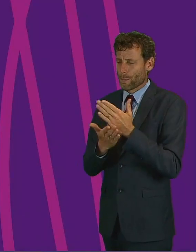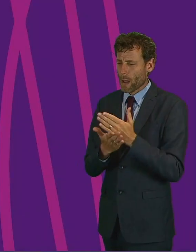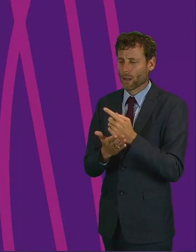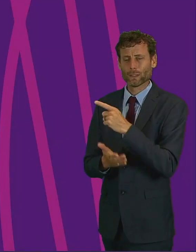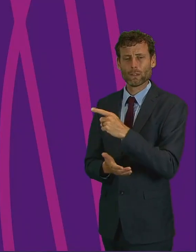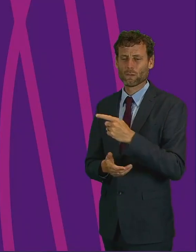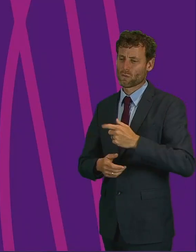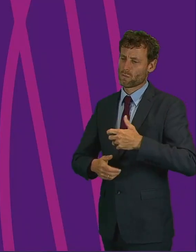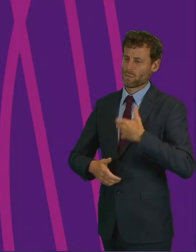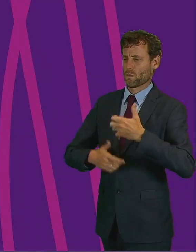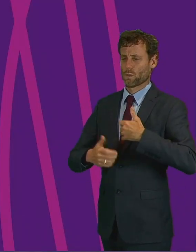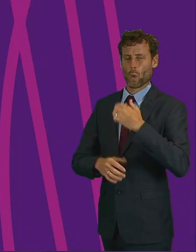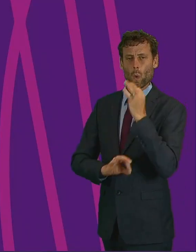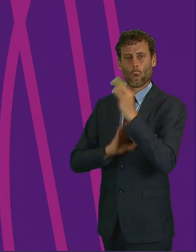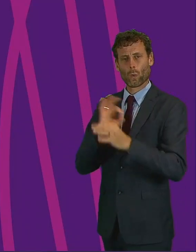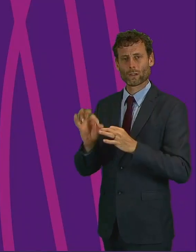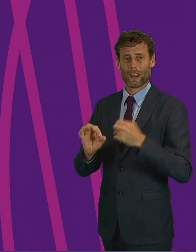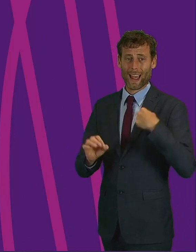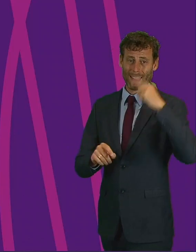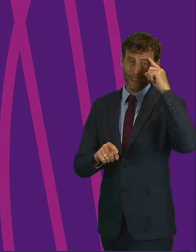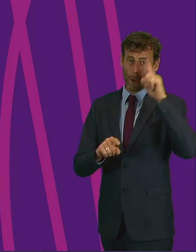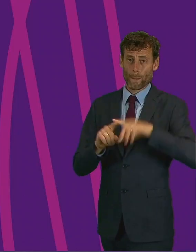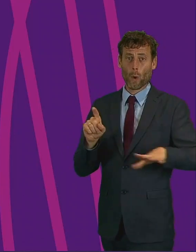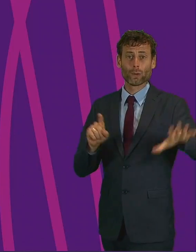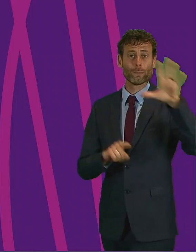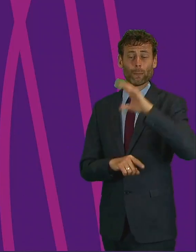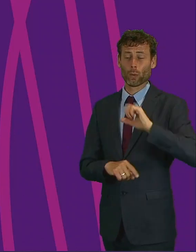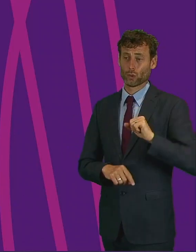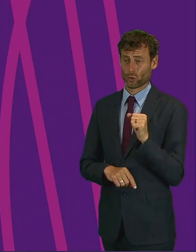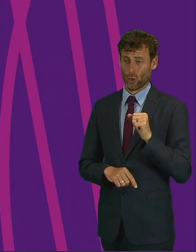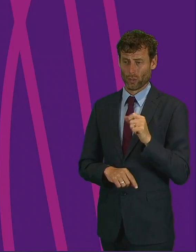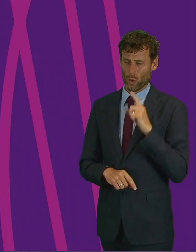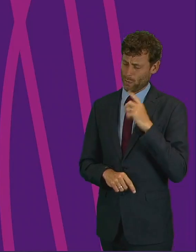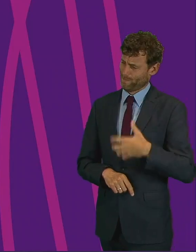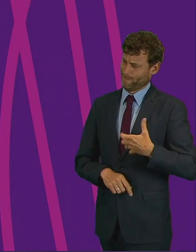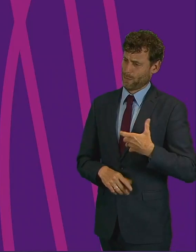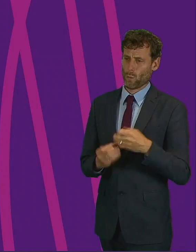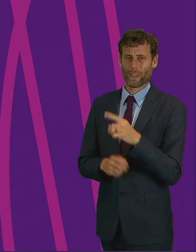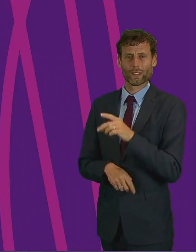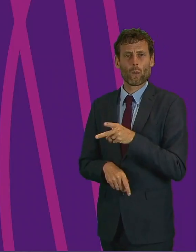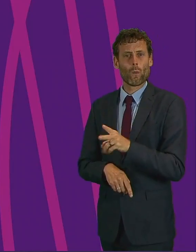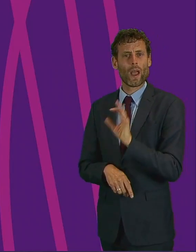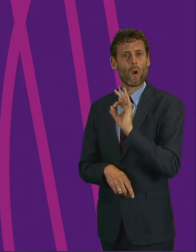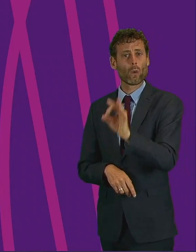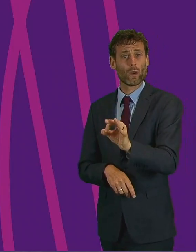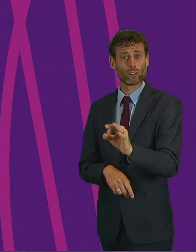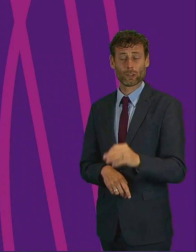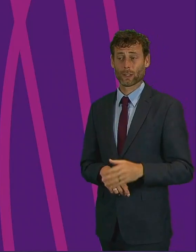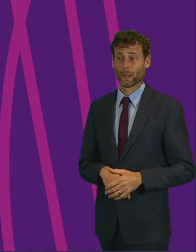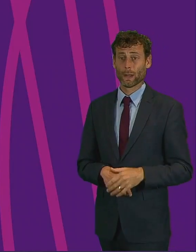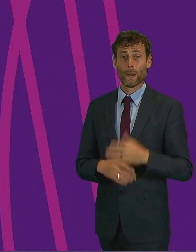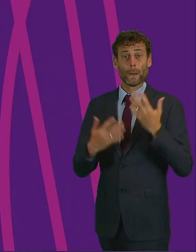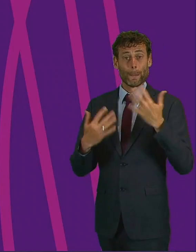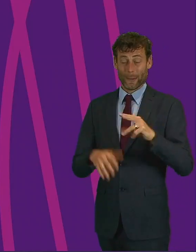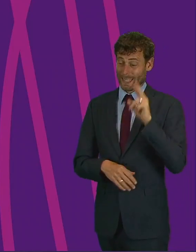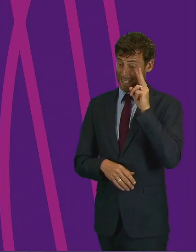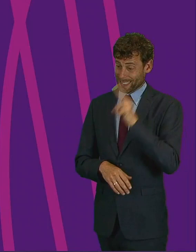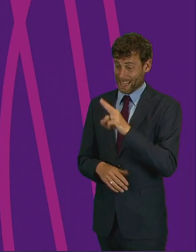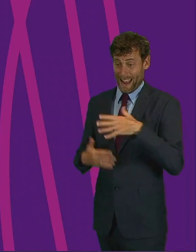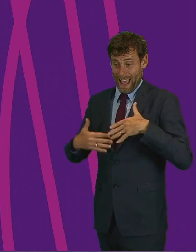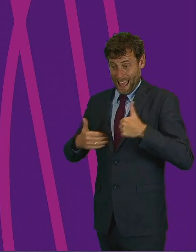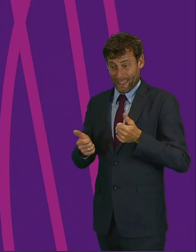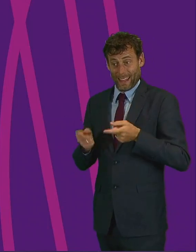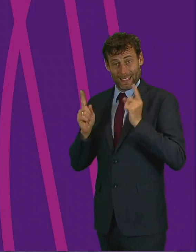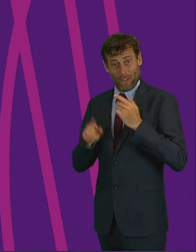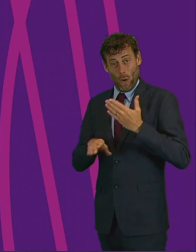will jar with the majority of people across the country who have actually, over the past 3 months, seen a health secretary literally working